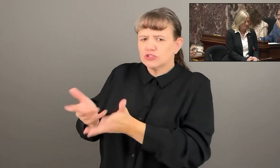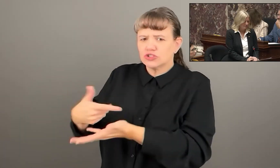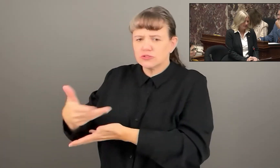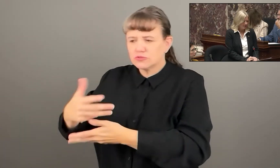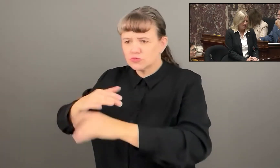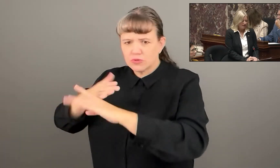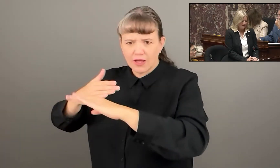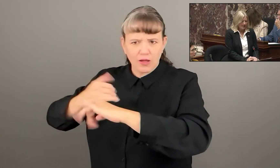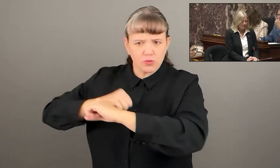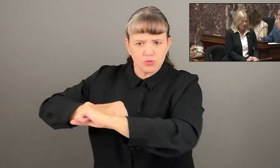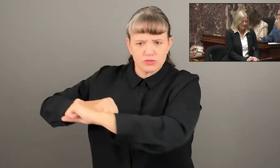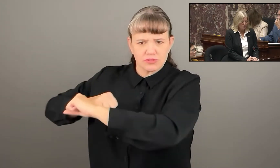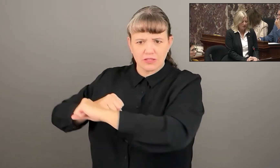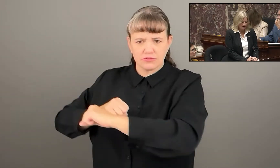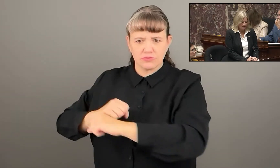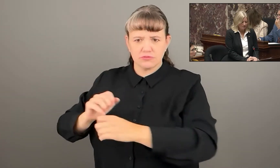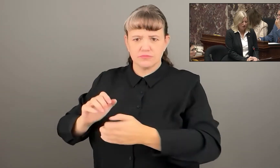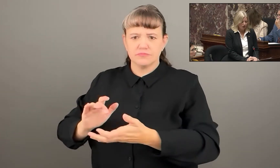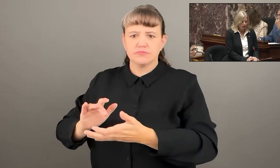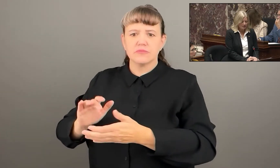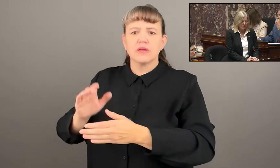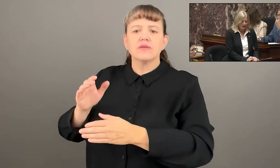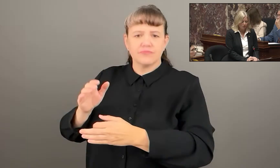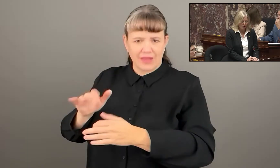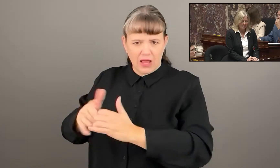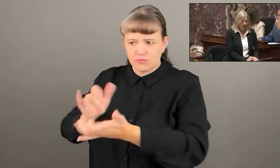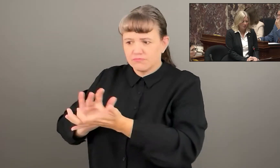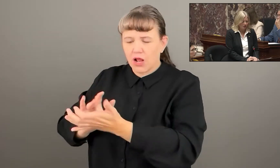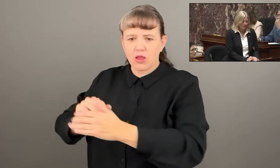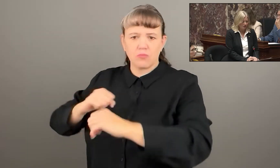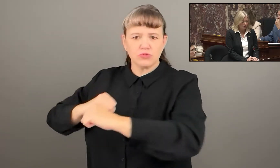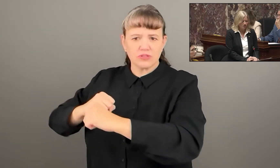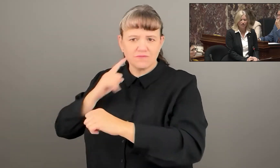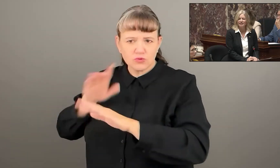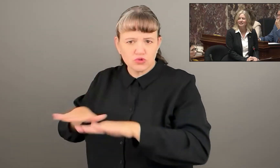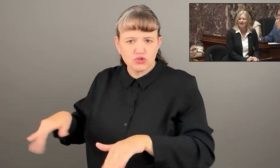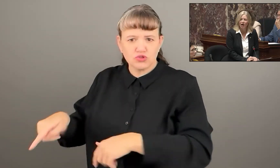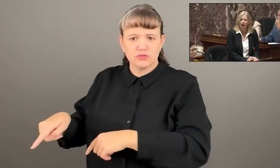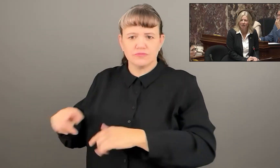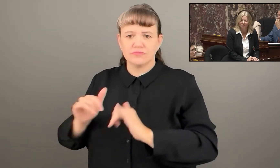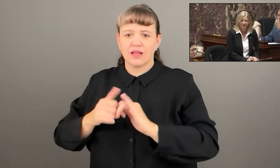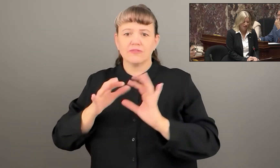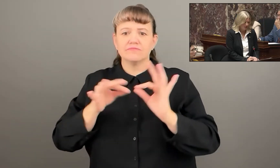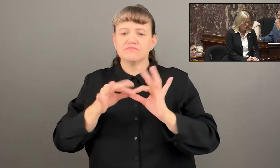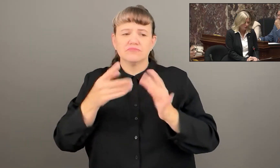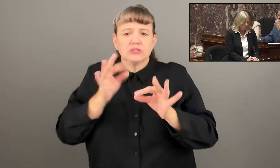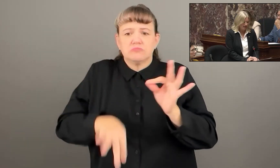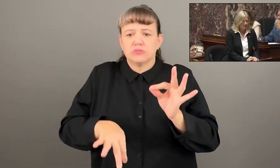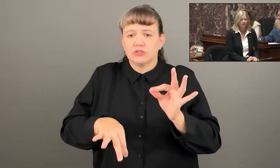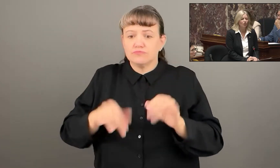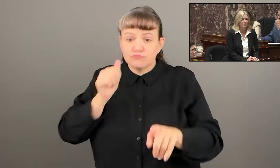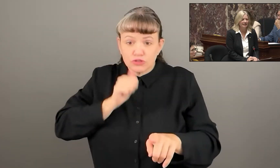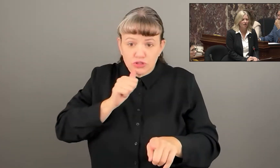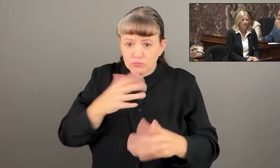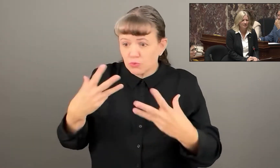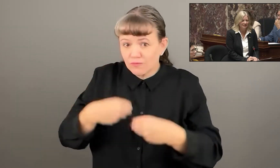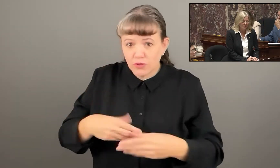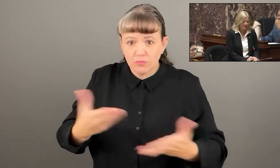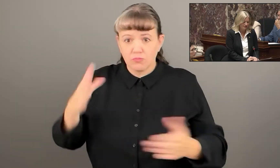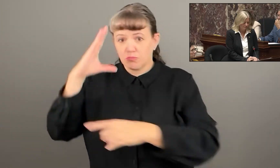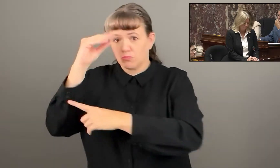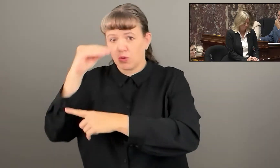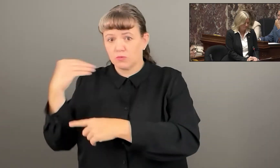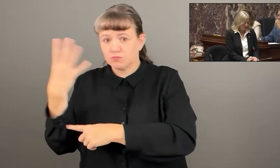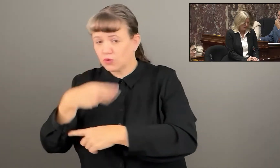interventions. The message is simple. Girls and boys are beautiful just as they are. No drugs or scalpels